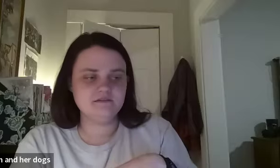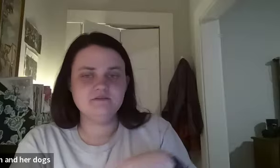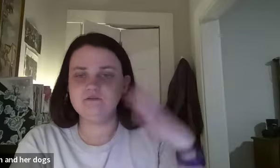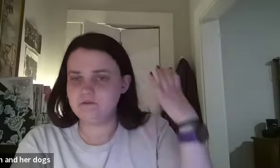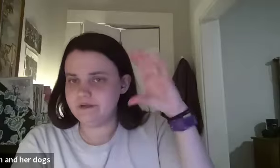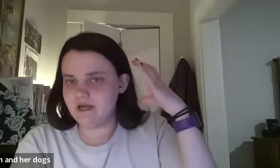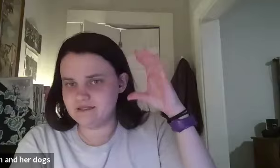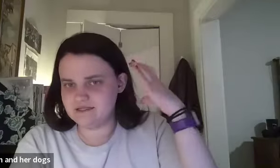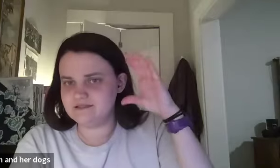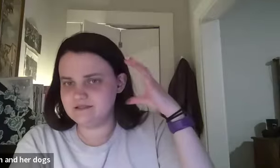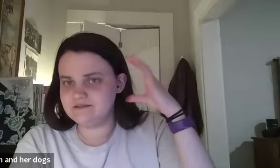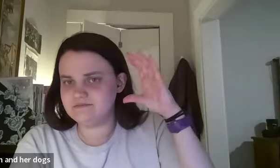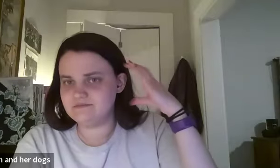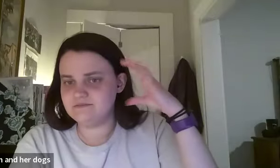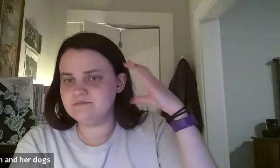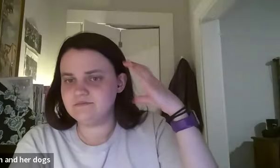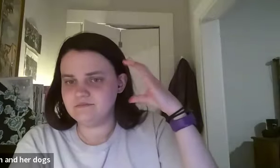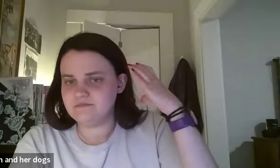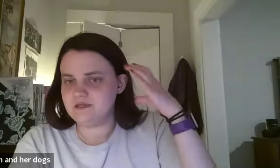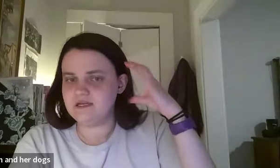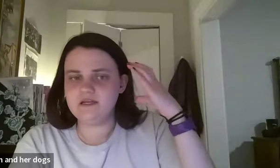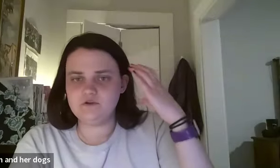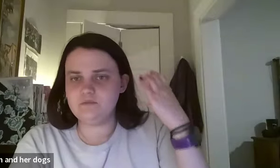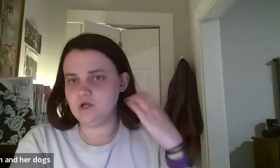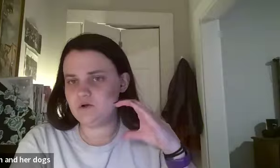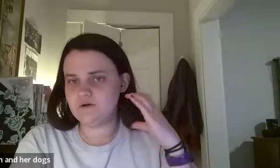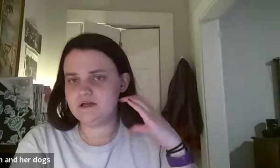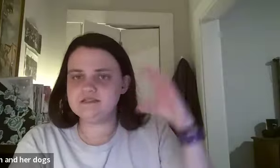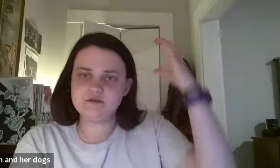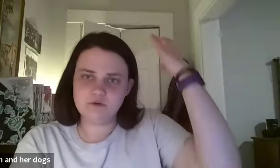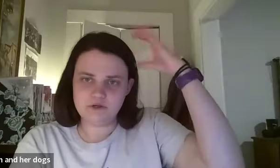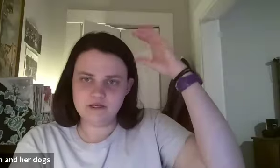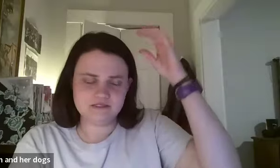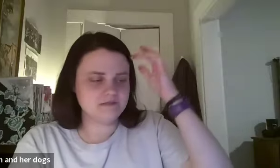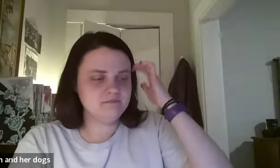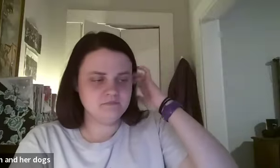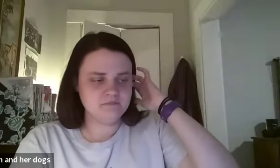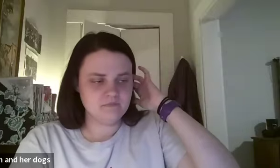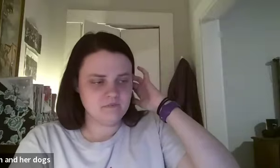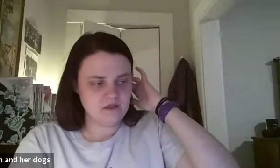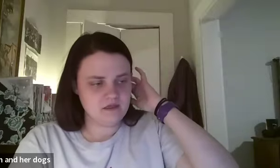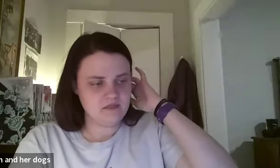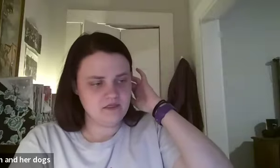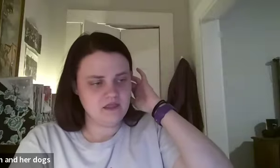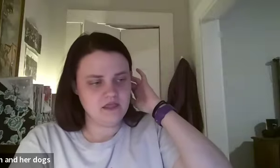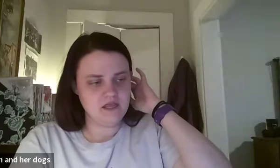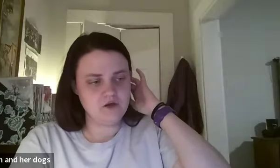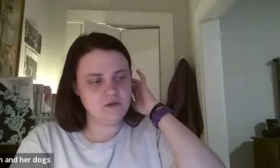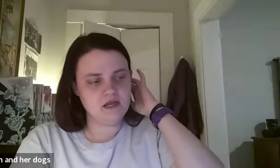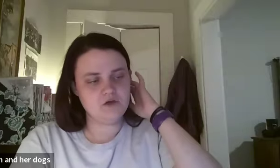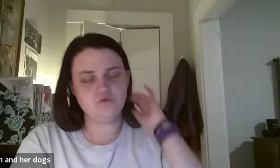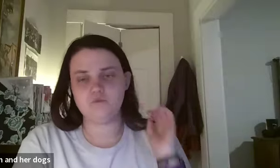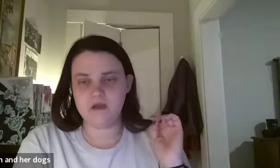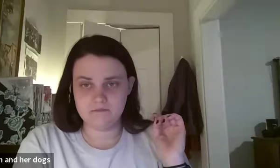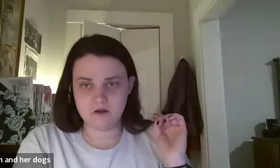cousins, cousins. And it can either be girl cousin or boy cousin. And then we had